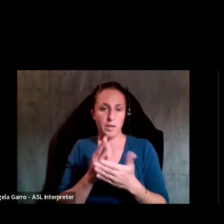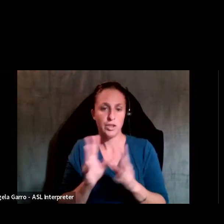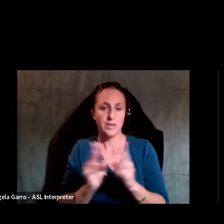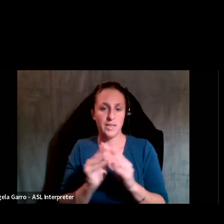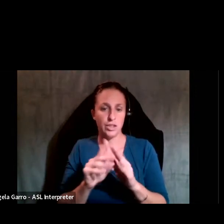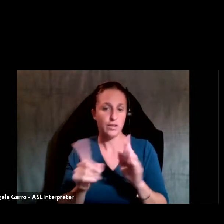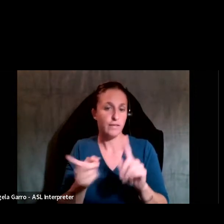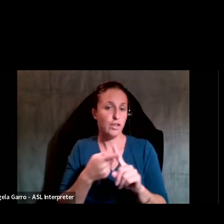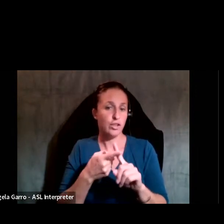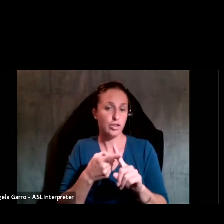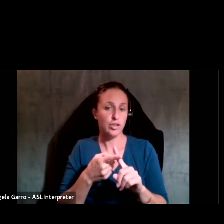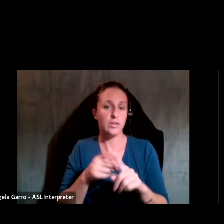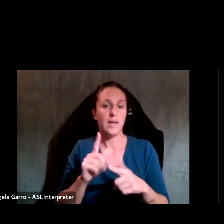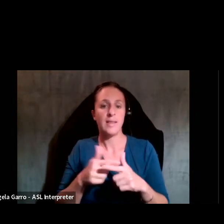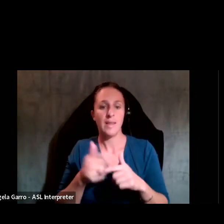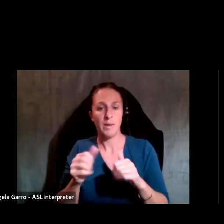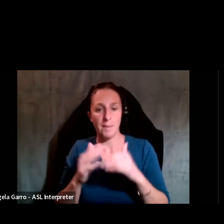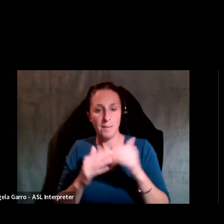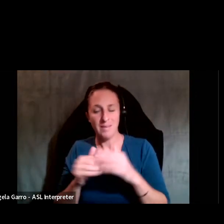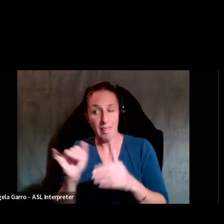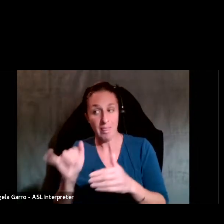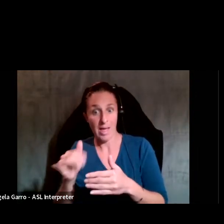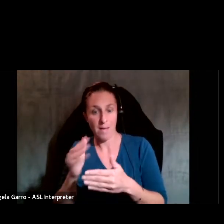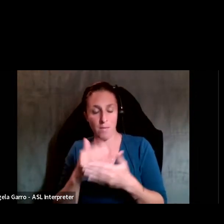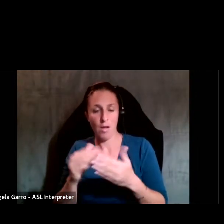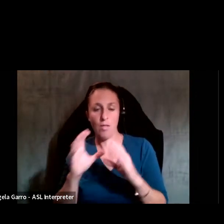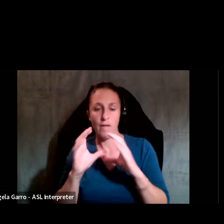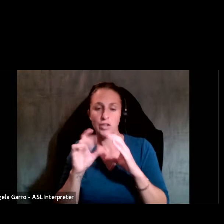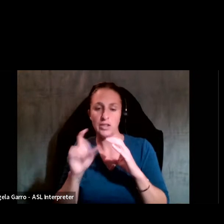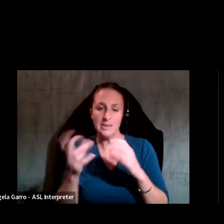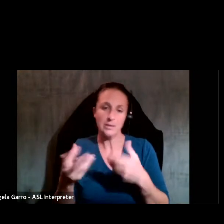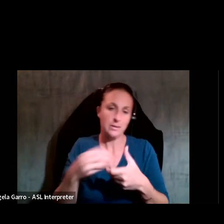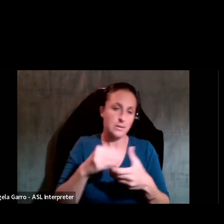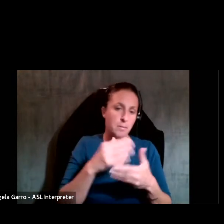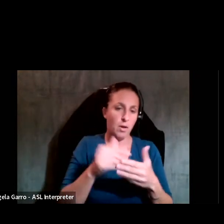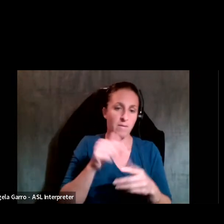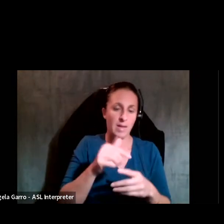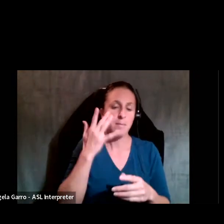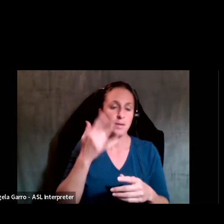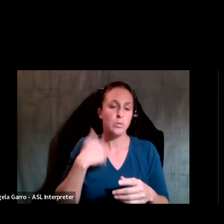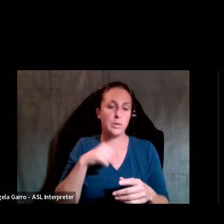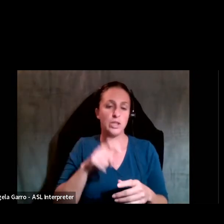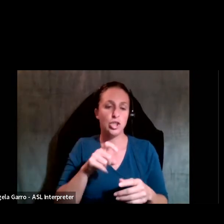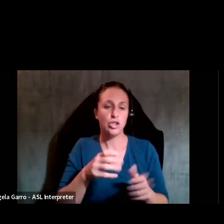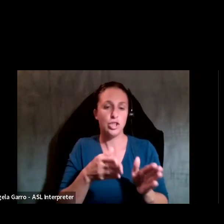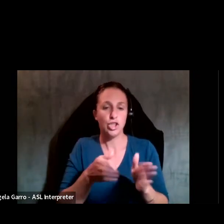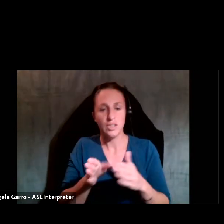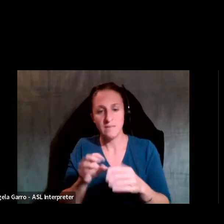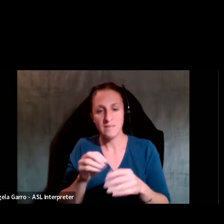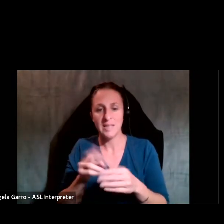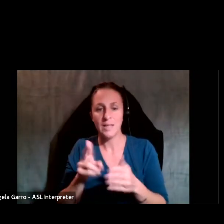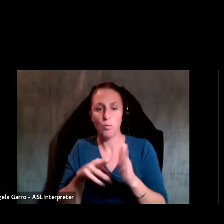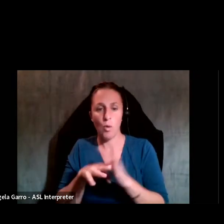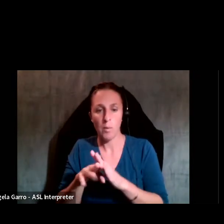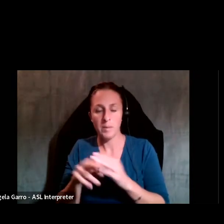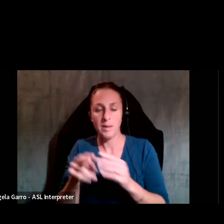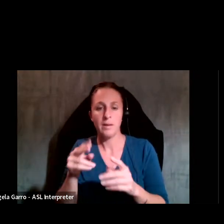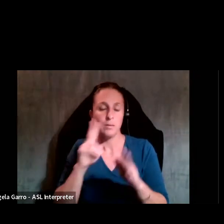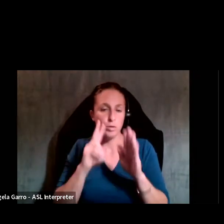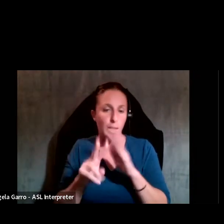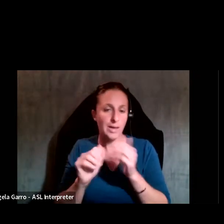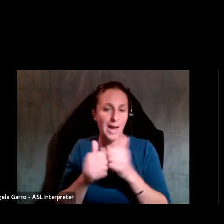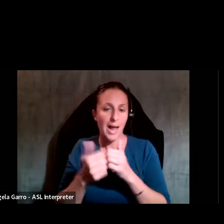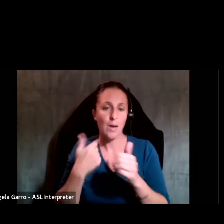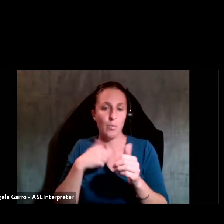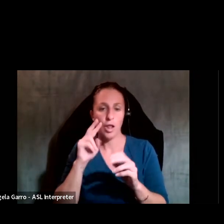because that part of the conversation should be part of that. Because we should look at shifts in enrollment and other things and projections. How we look at projections